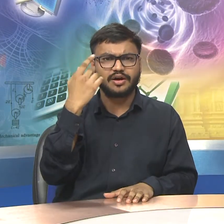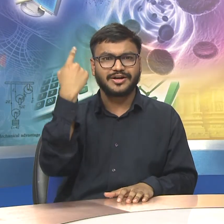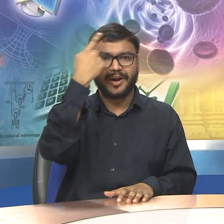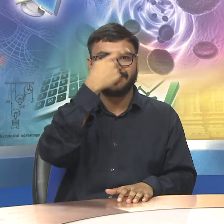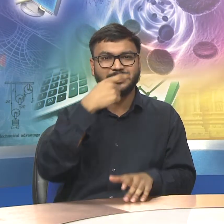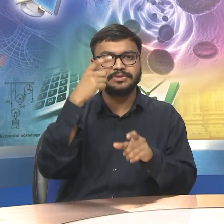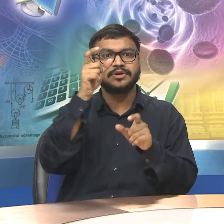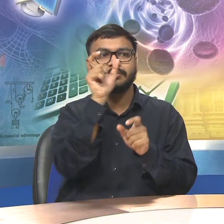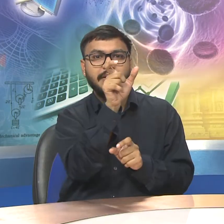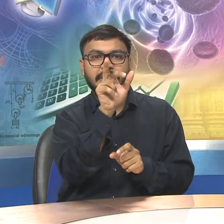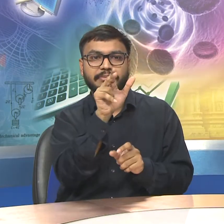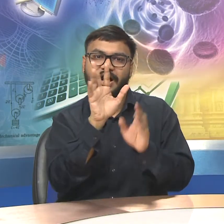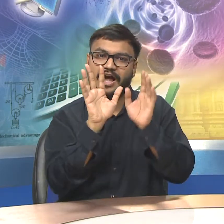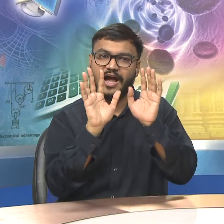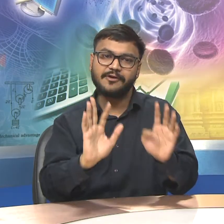doing a facial expression,